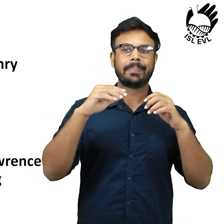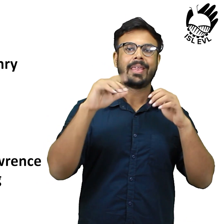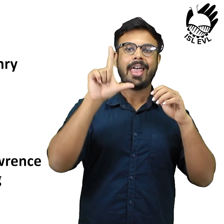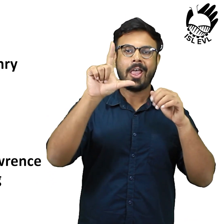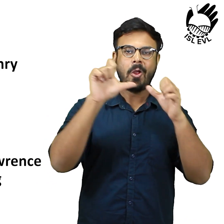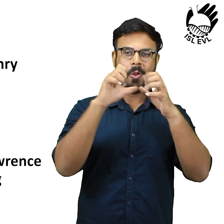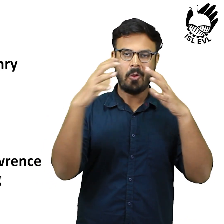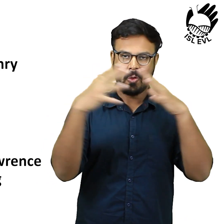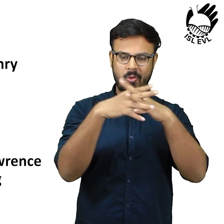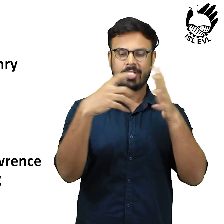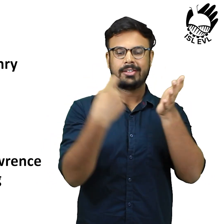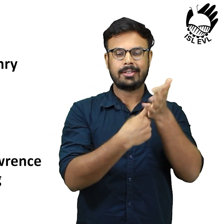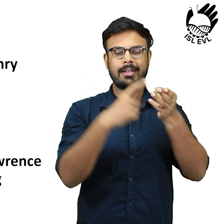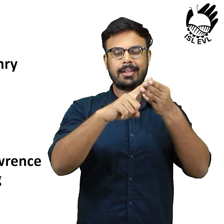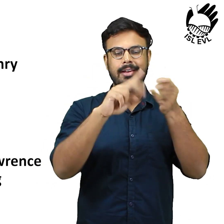and William Lawrence Bragg.